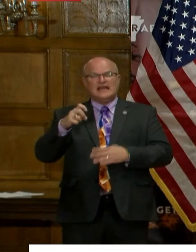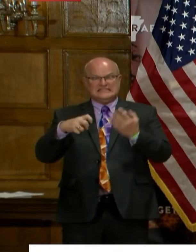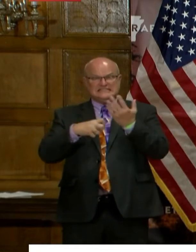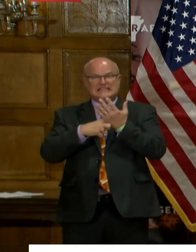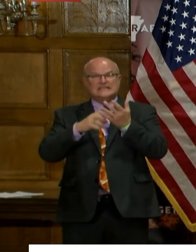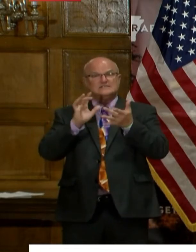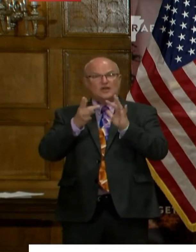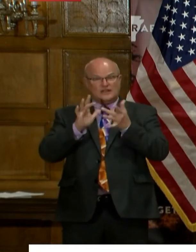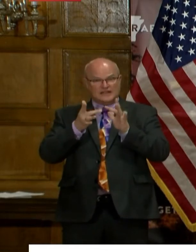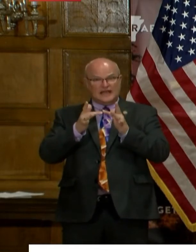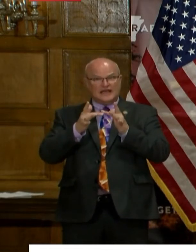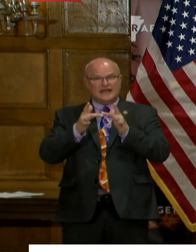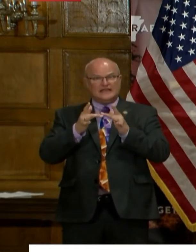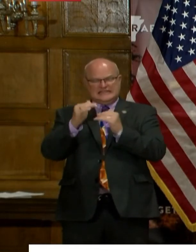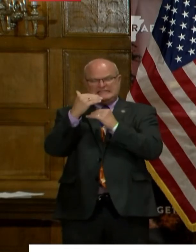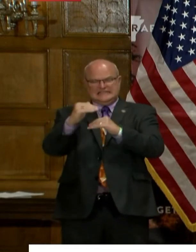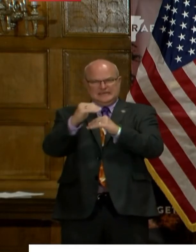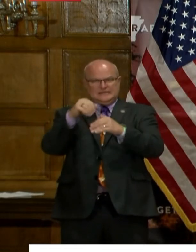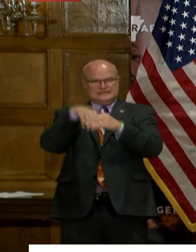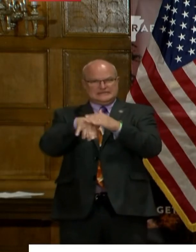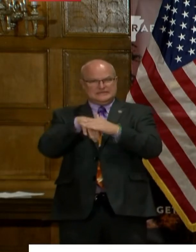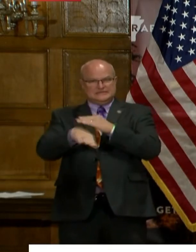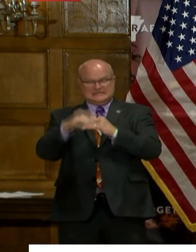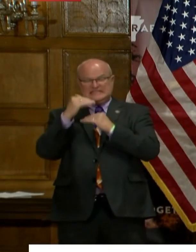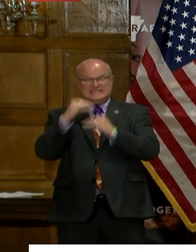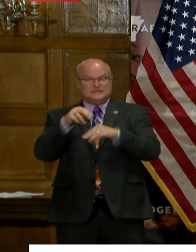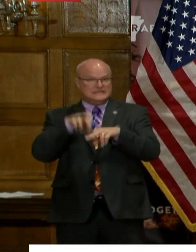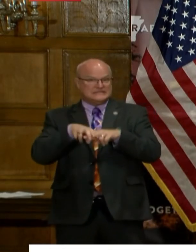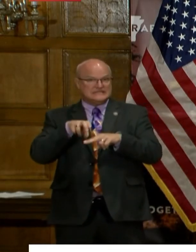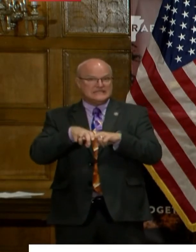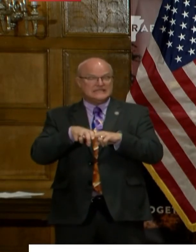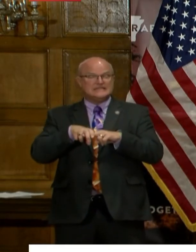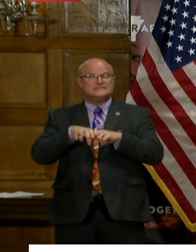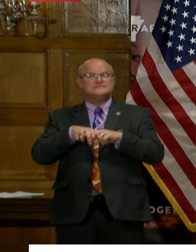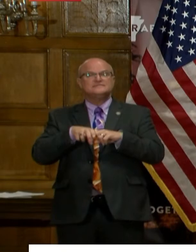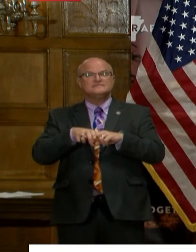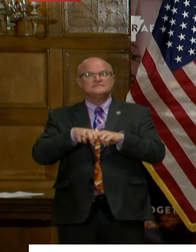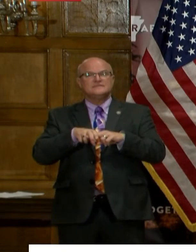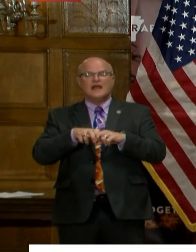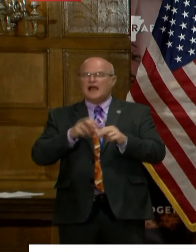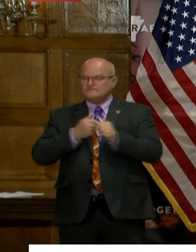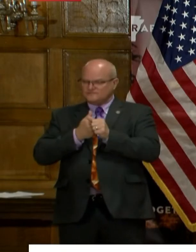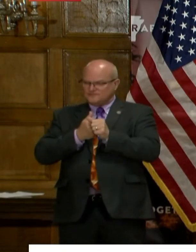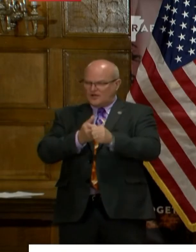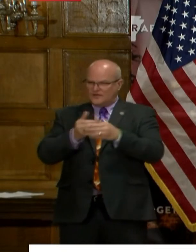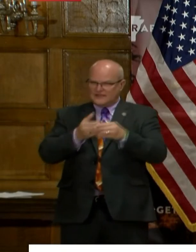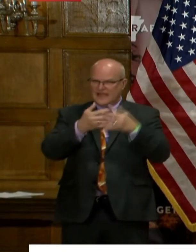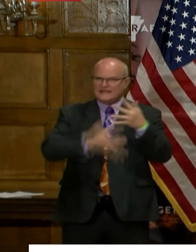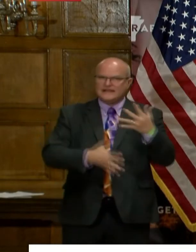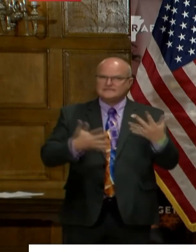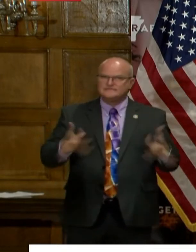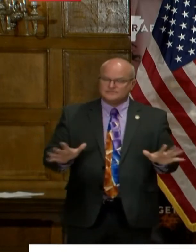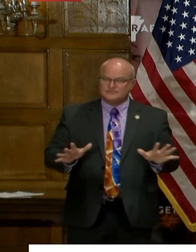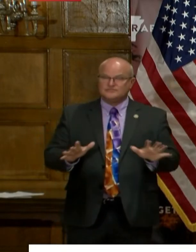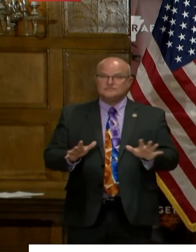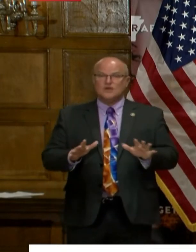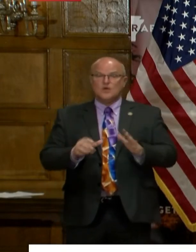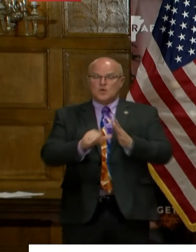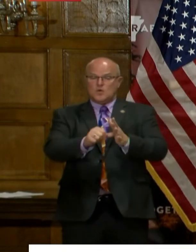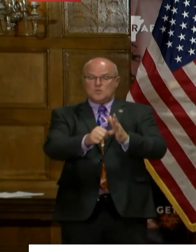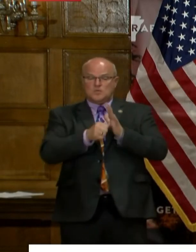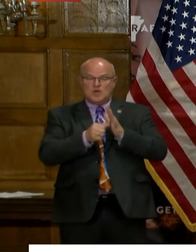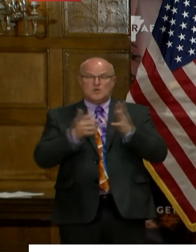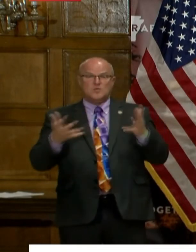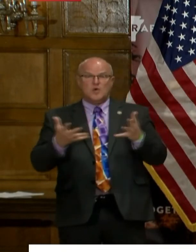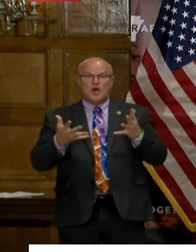tickets online, limited capacity, limited seating, followed all of the guidelines. And what was very impressive